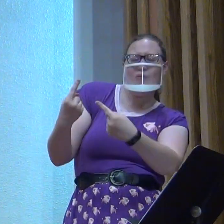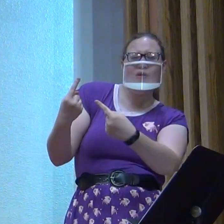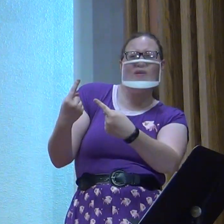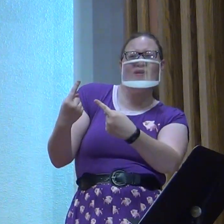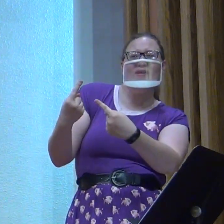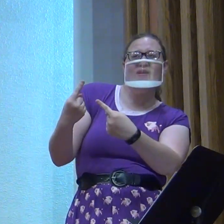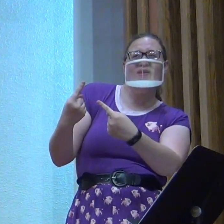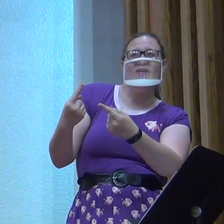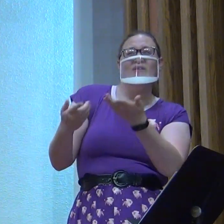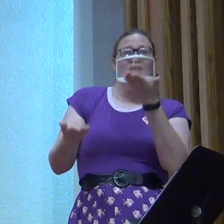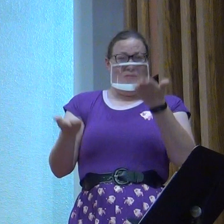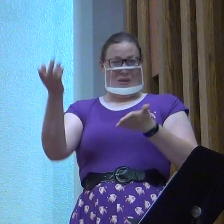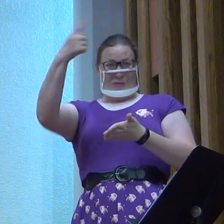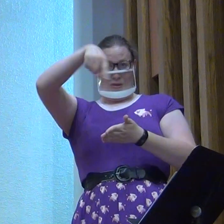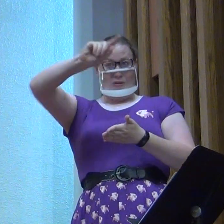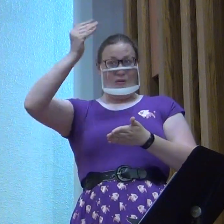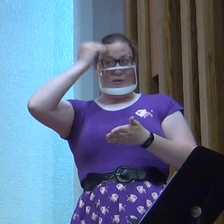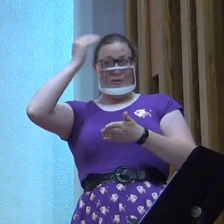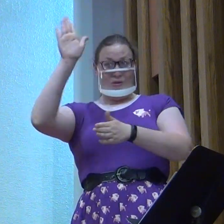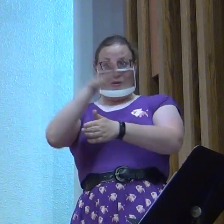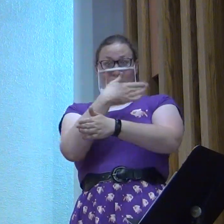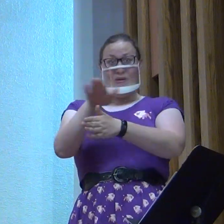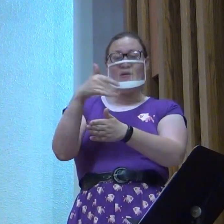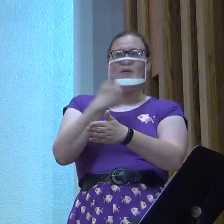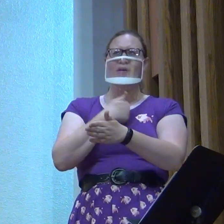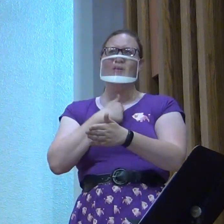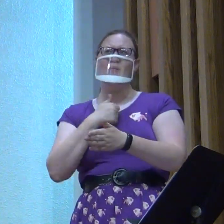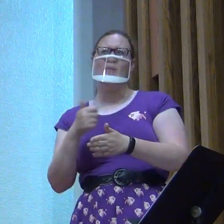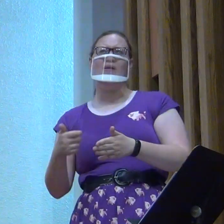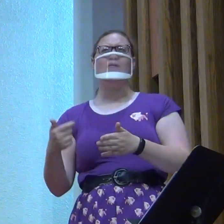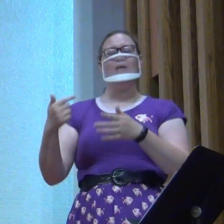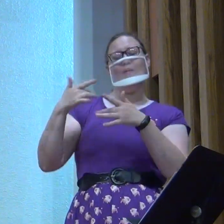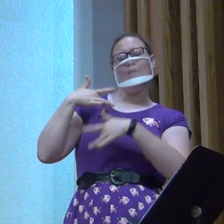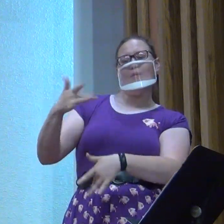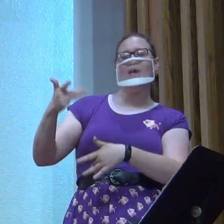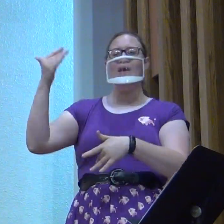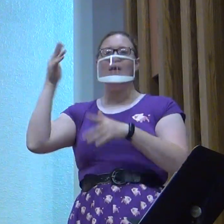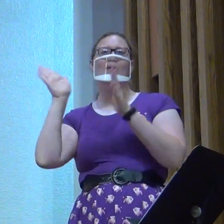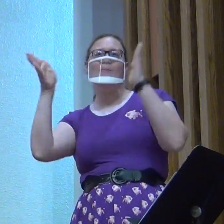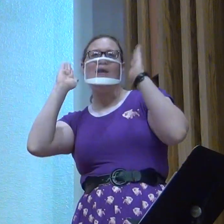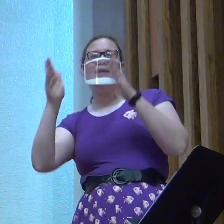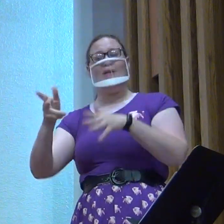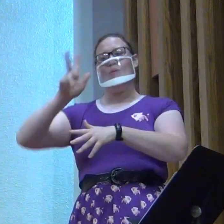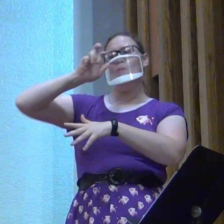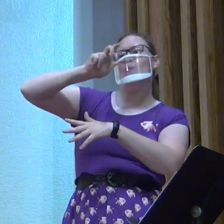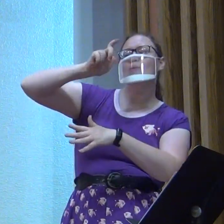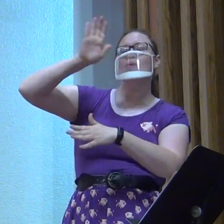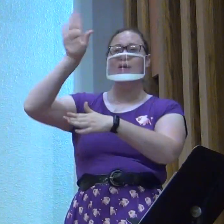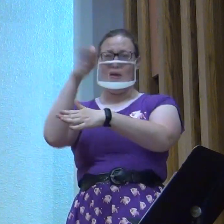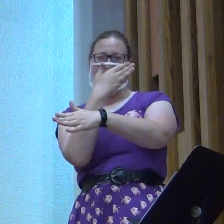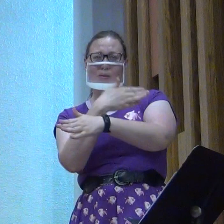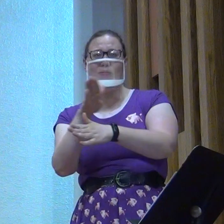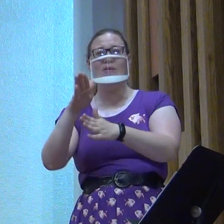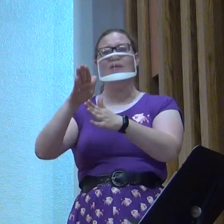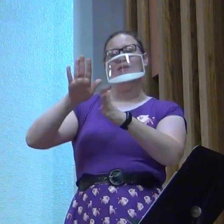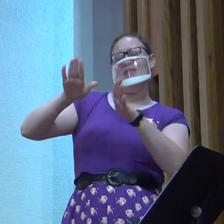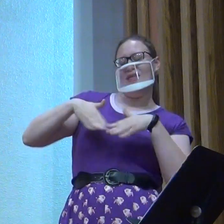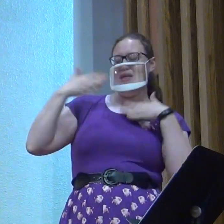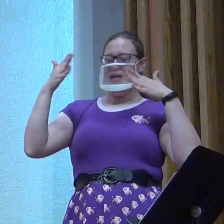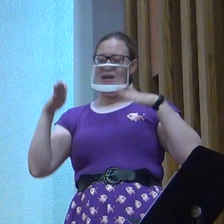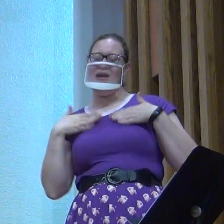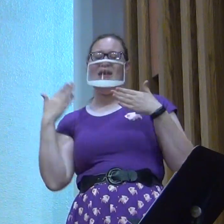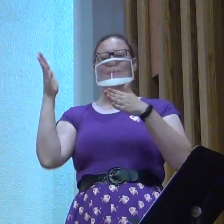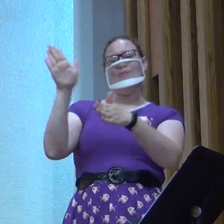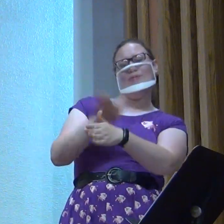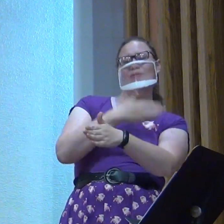1970. You probably have too. And I'm just getting into the trumpet parts, into the light, happy flow of the